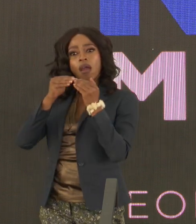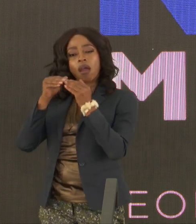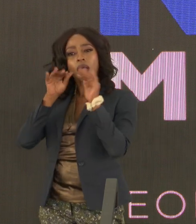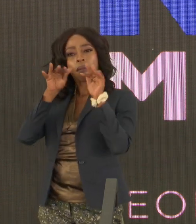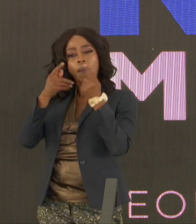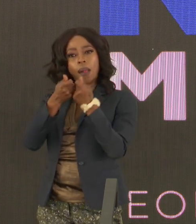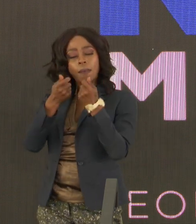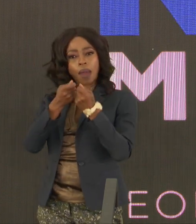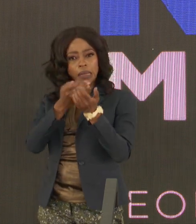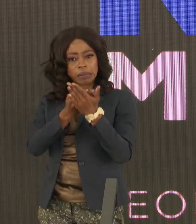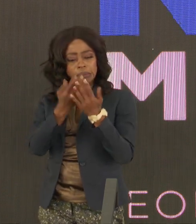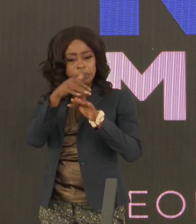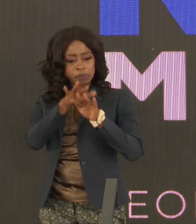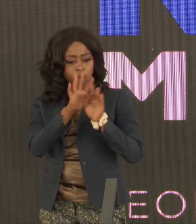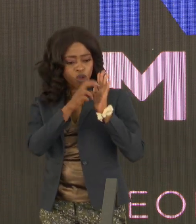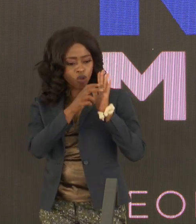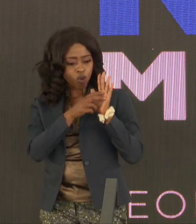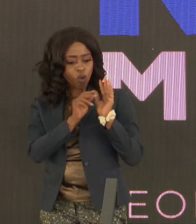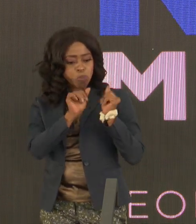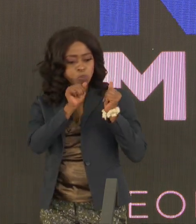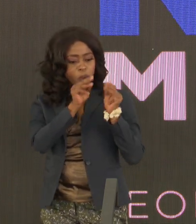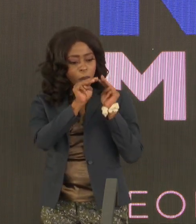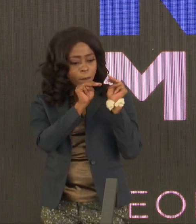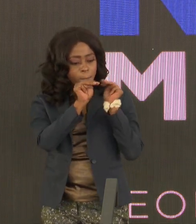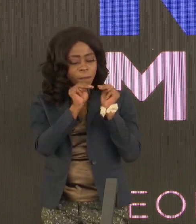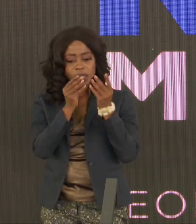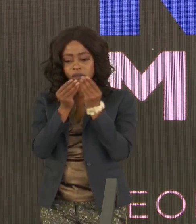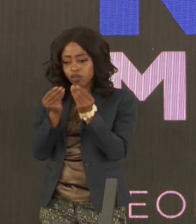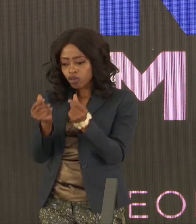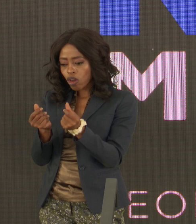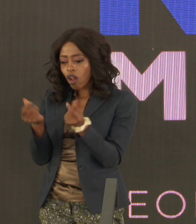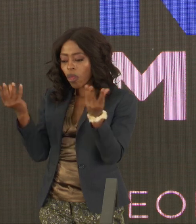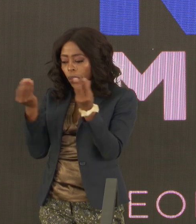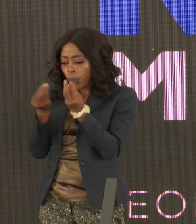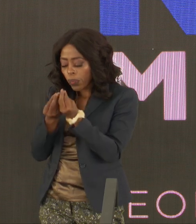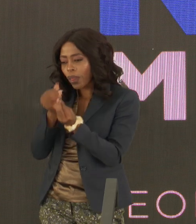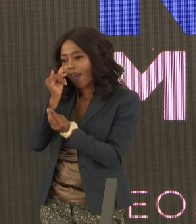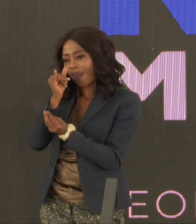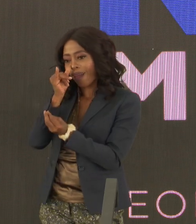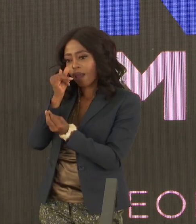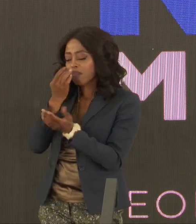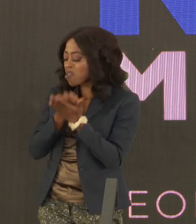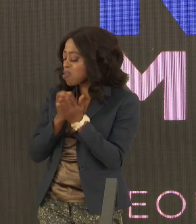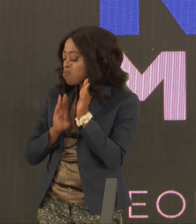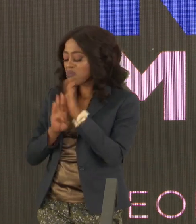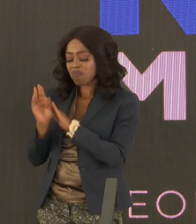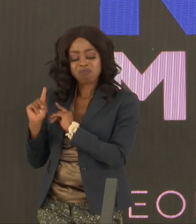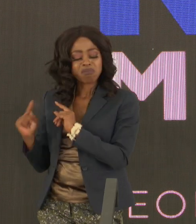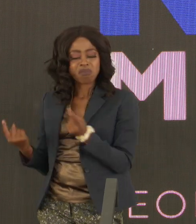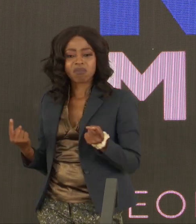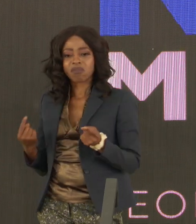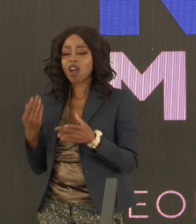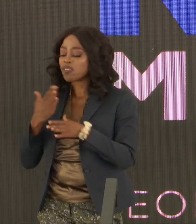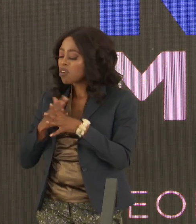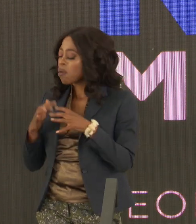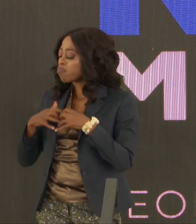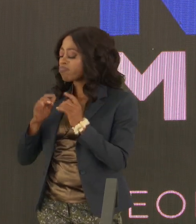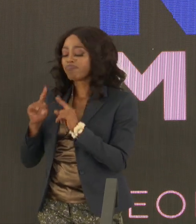money, implement rules of good governance, and fight crime effectively, the economy will not grow. Jobs will not be